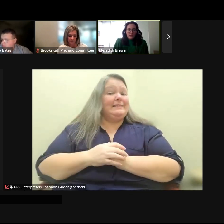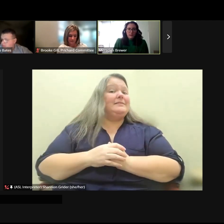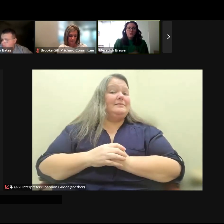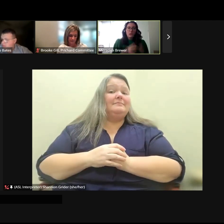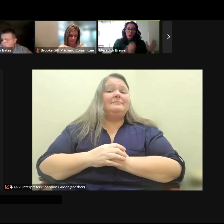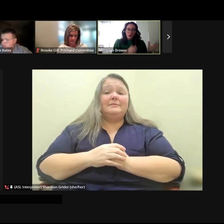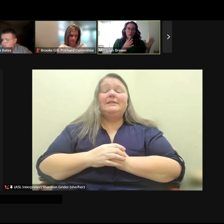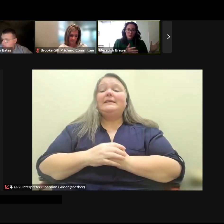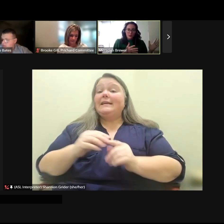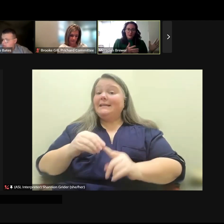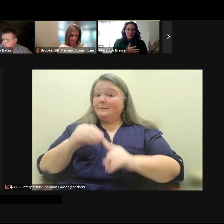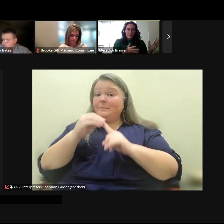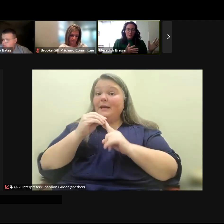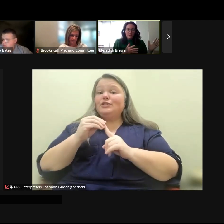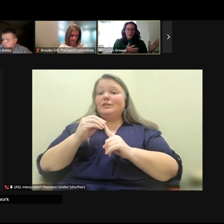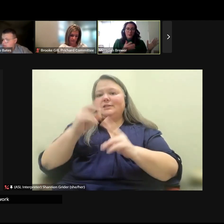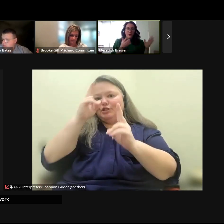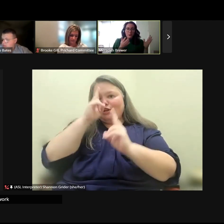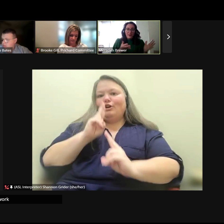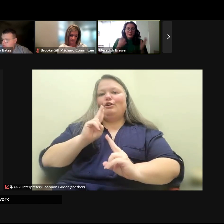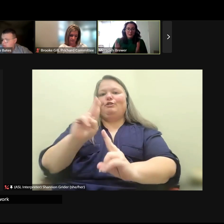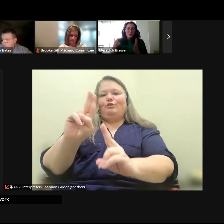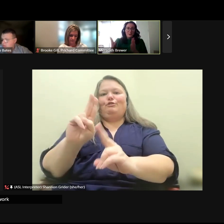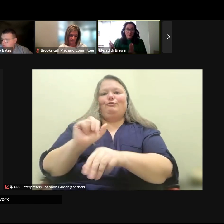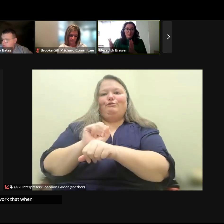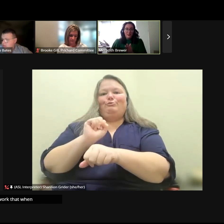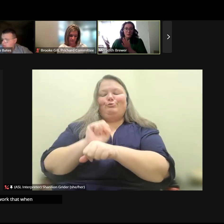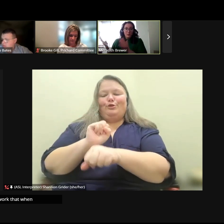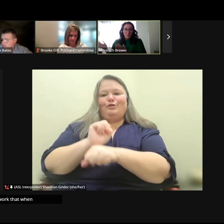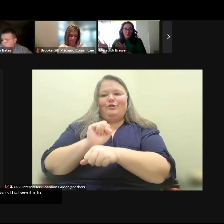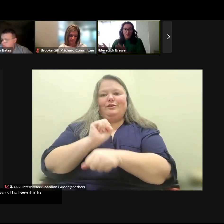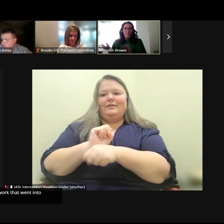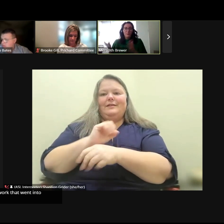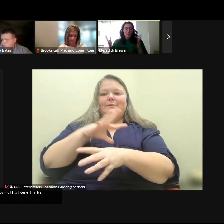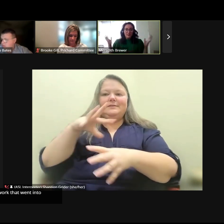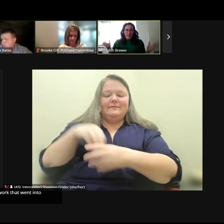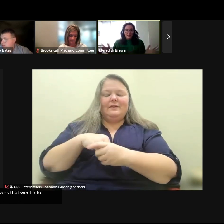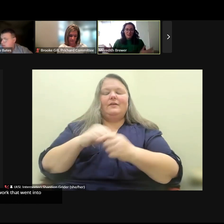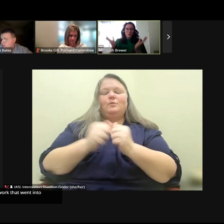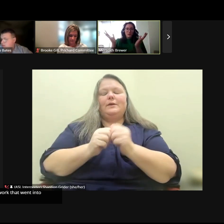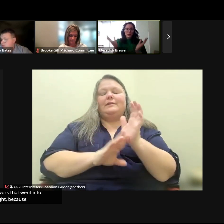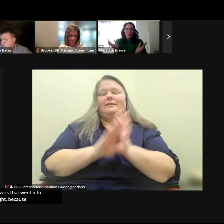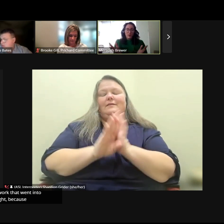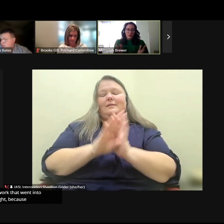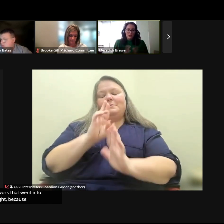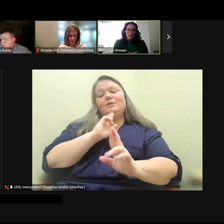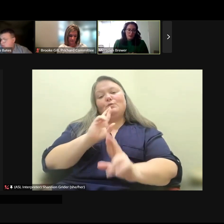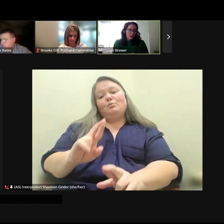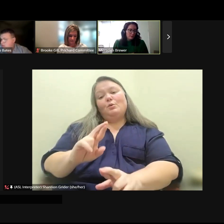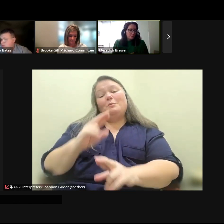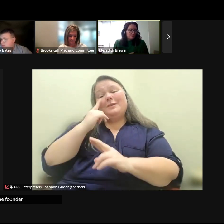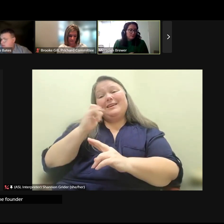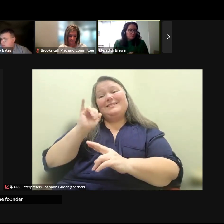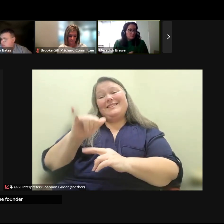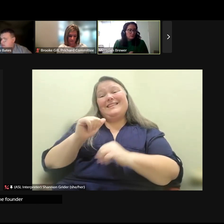especially to honor the work that went into developing the report, right? Because that is sort of the foundation